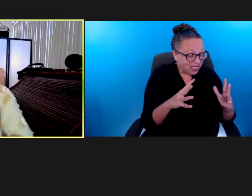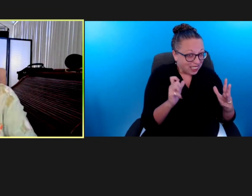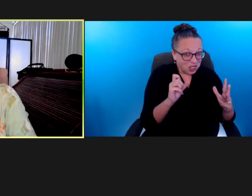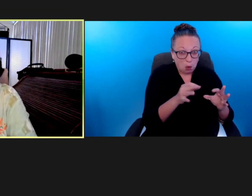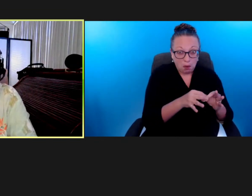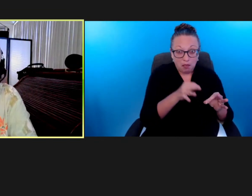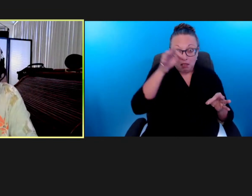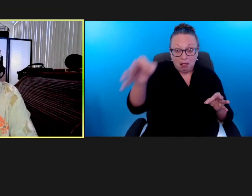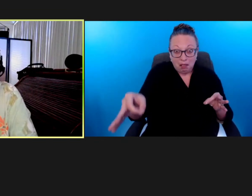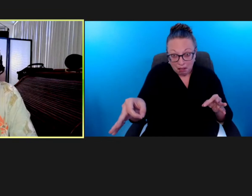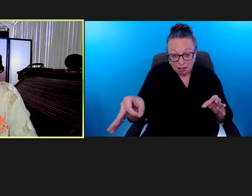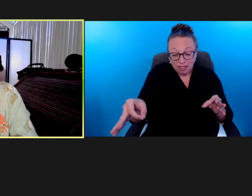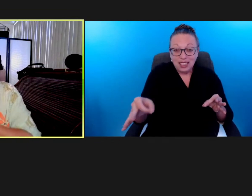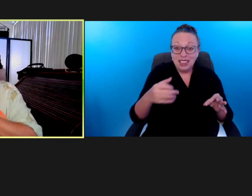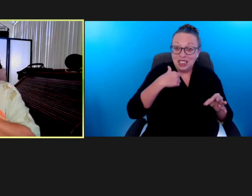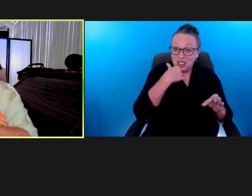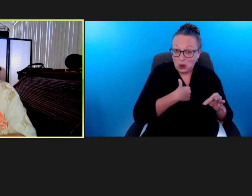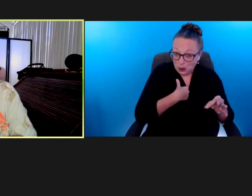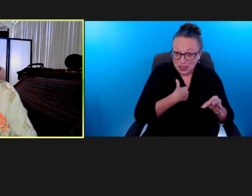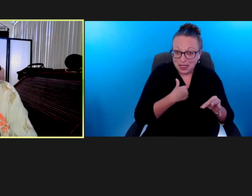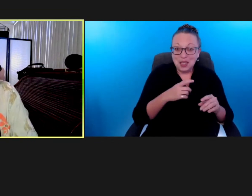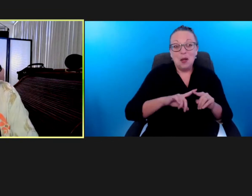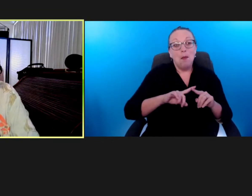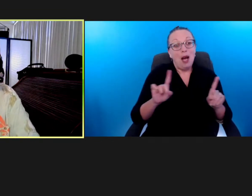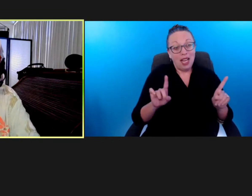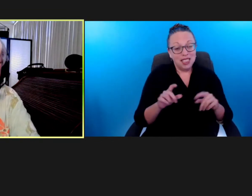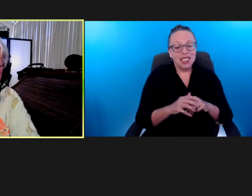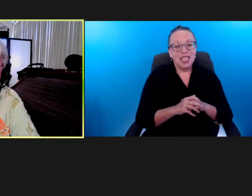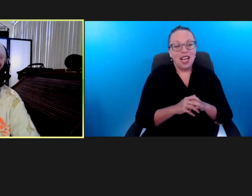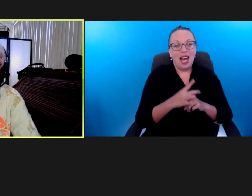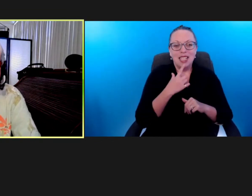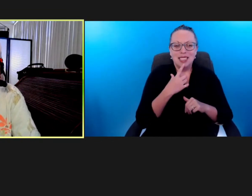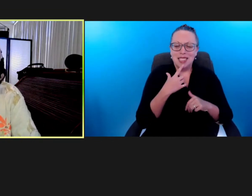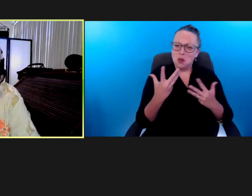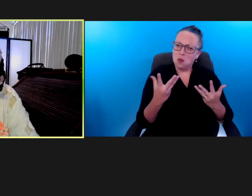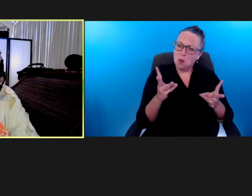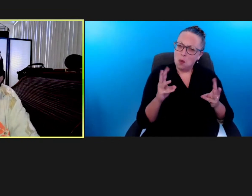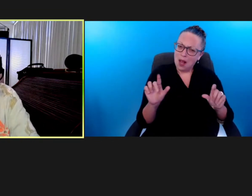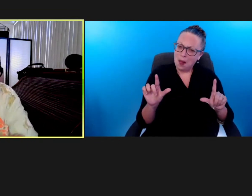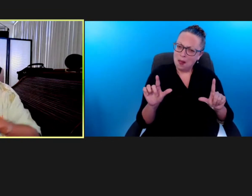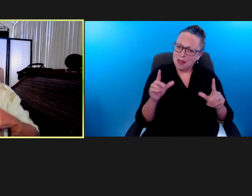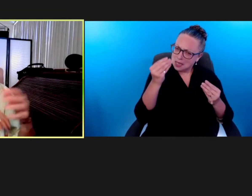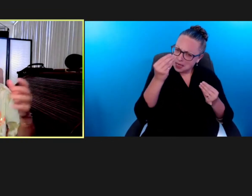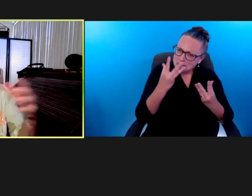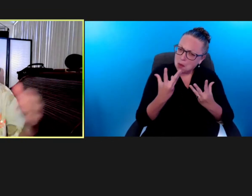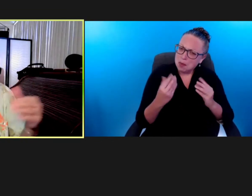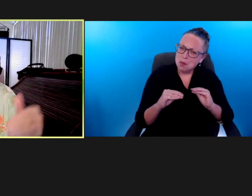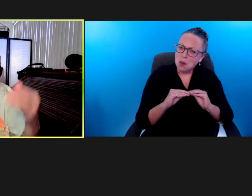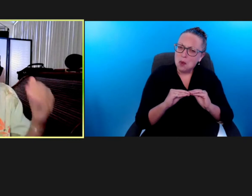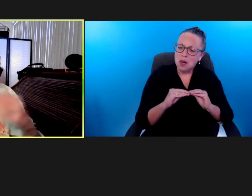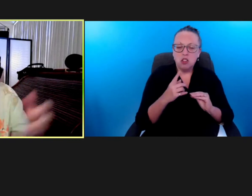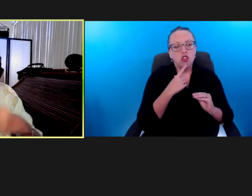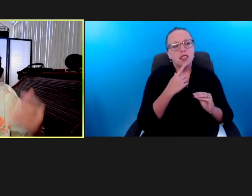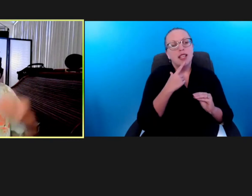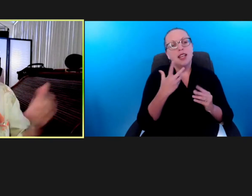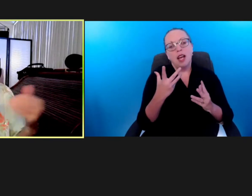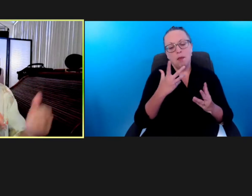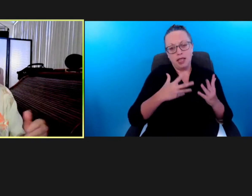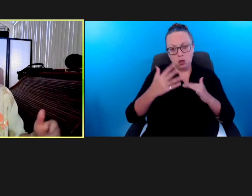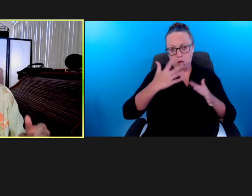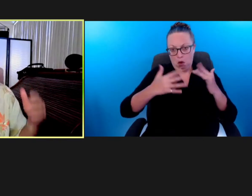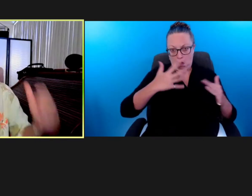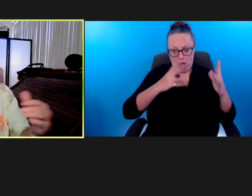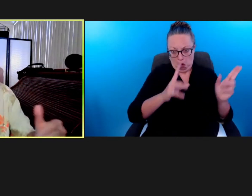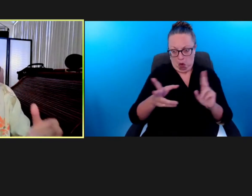in down in a few weeks. But I said, well, tell me more. And she said, well, write me this is all hurry up.